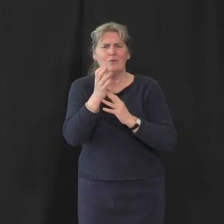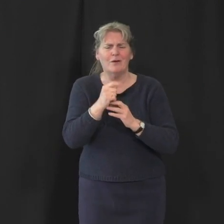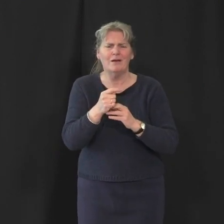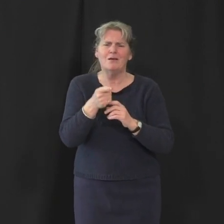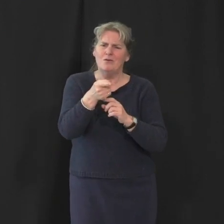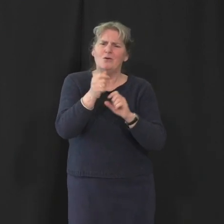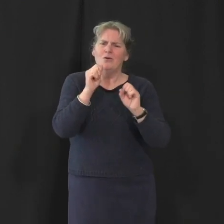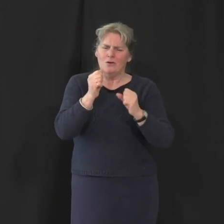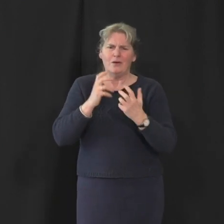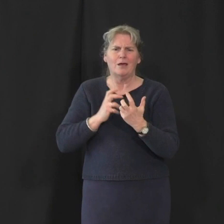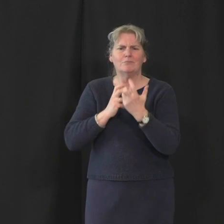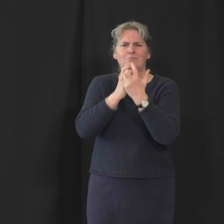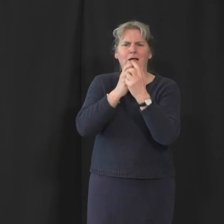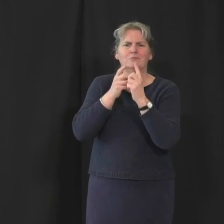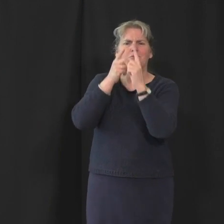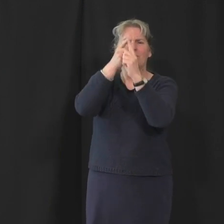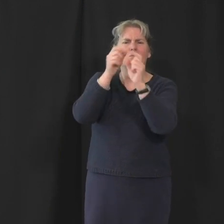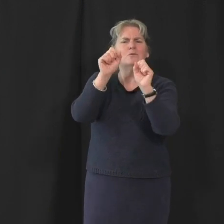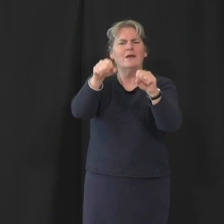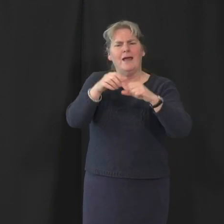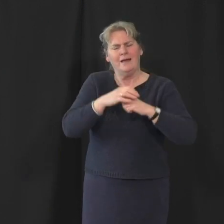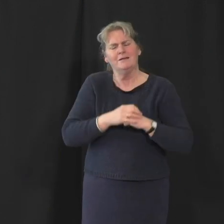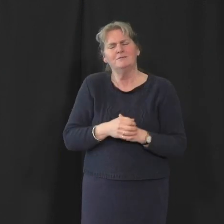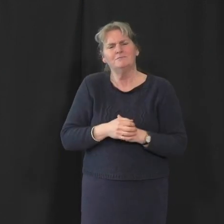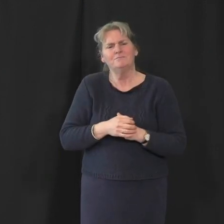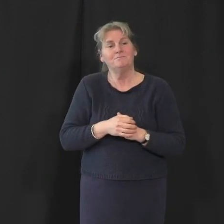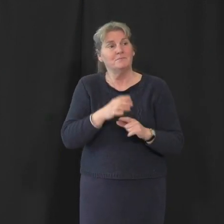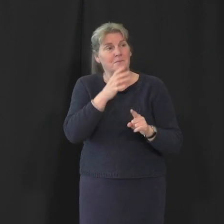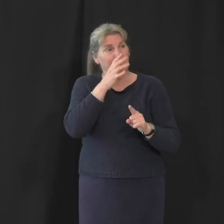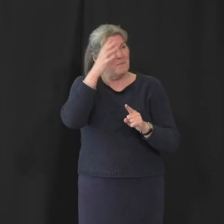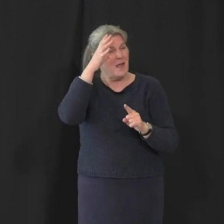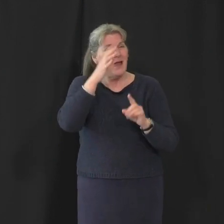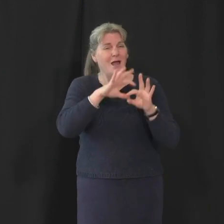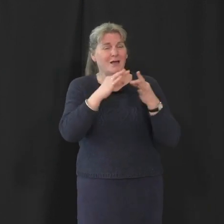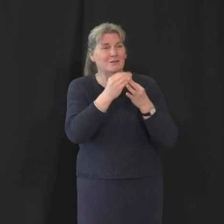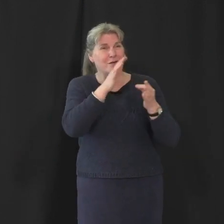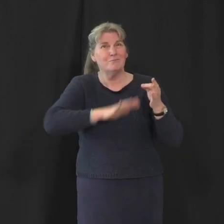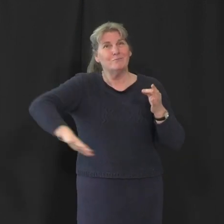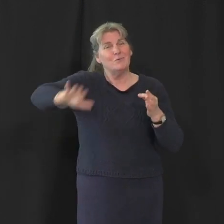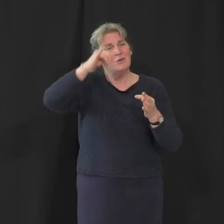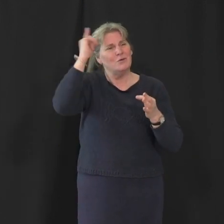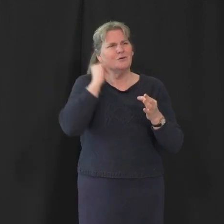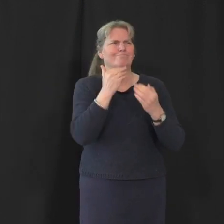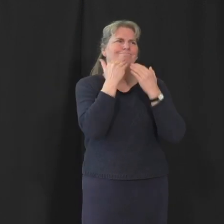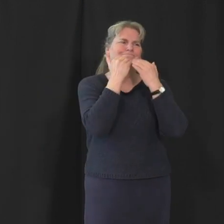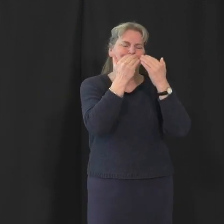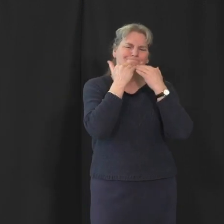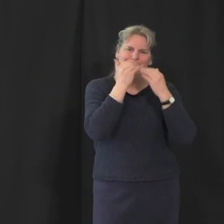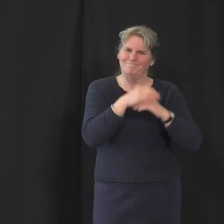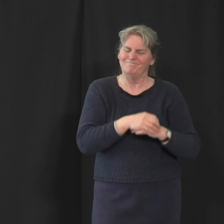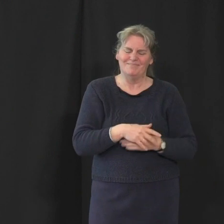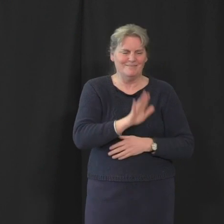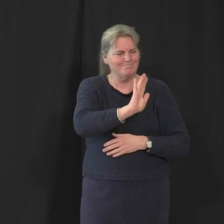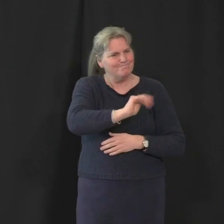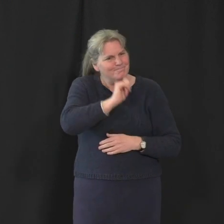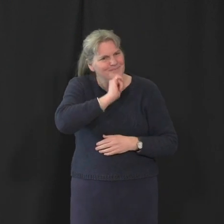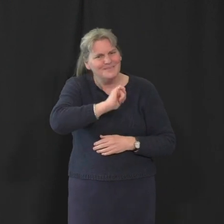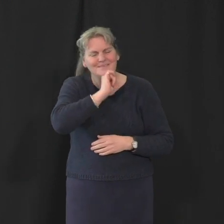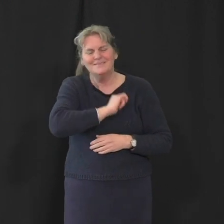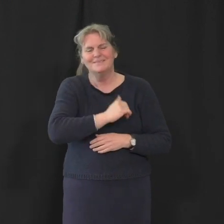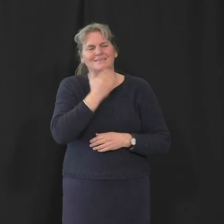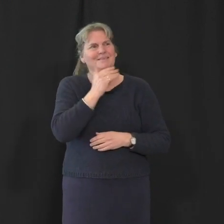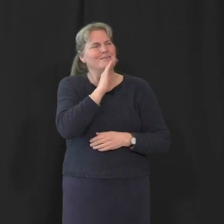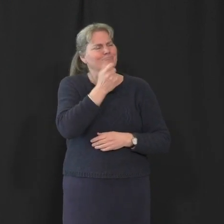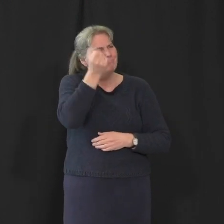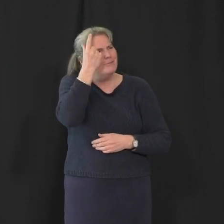adaptable and will rise to the challenge. To parents and to families across the territory, thank you. Thank you for your patience. Thank